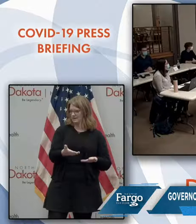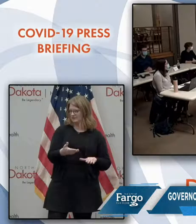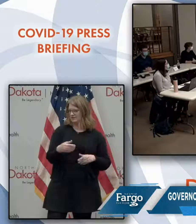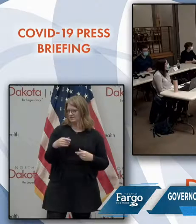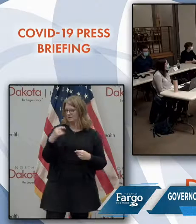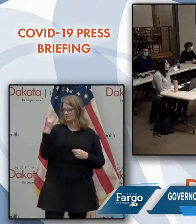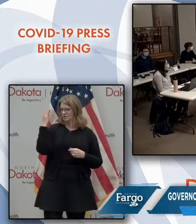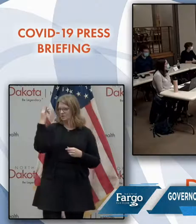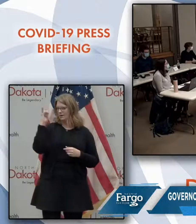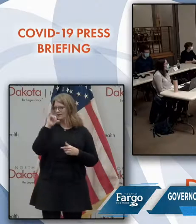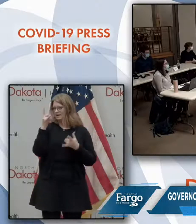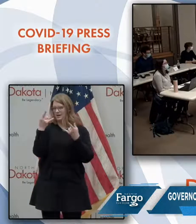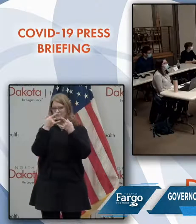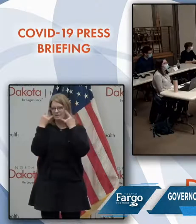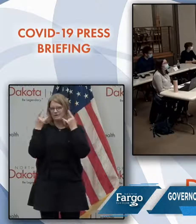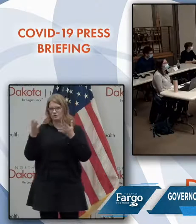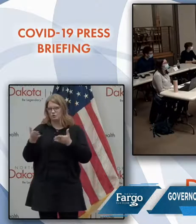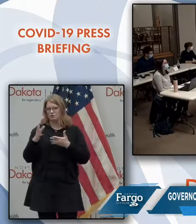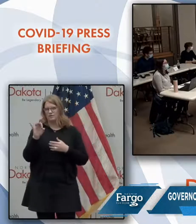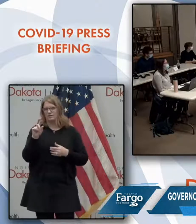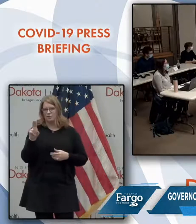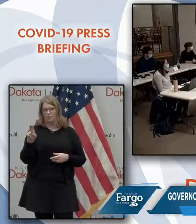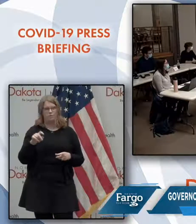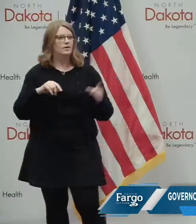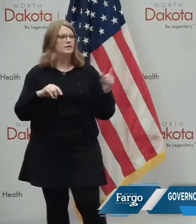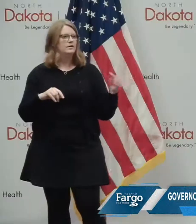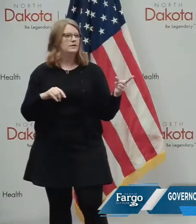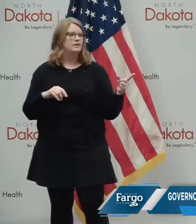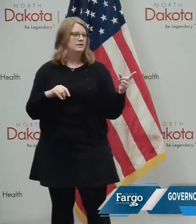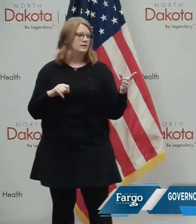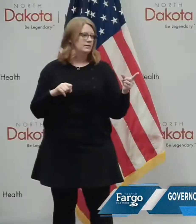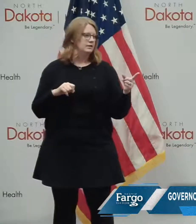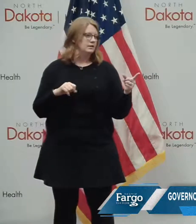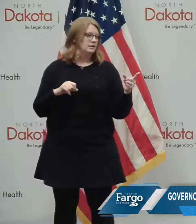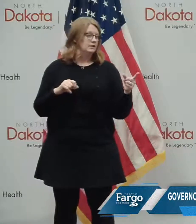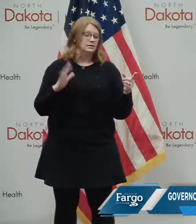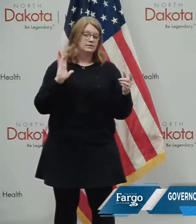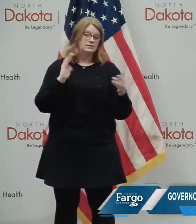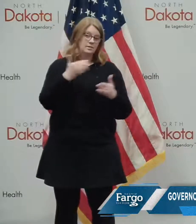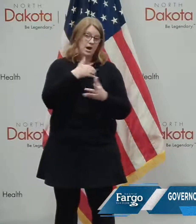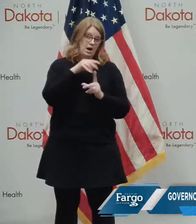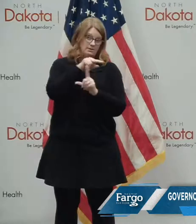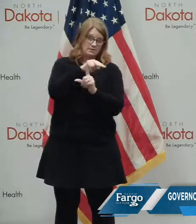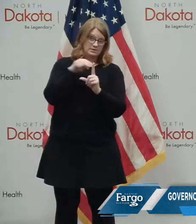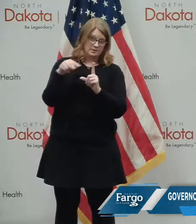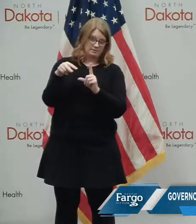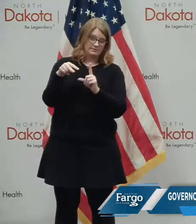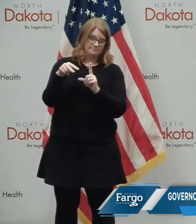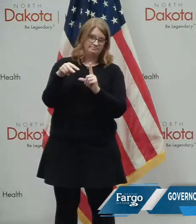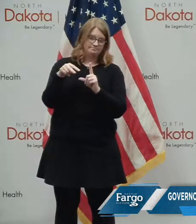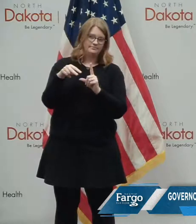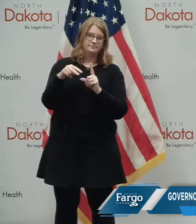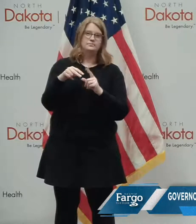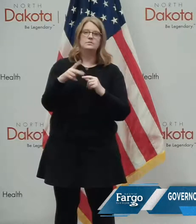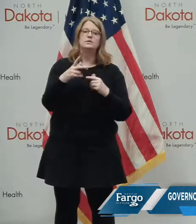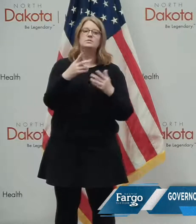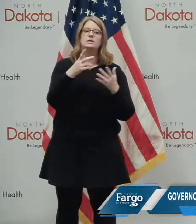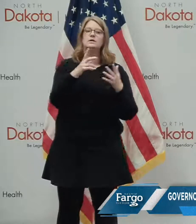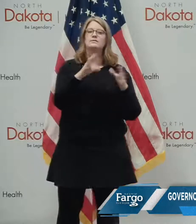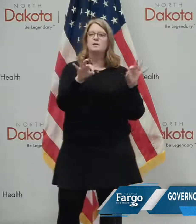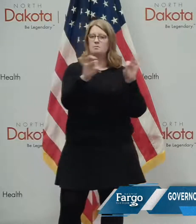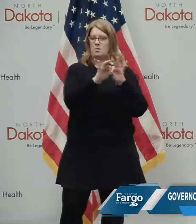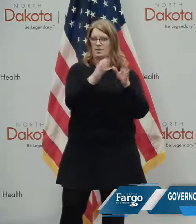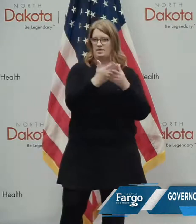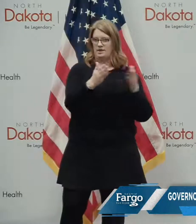aren't masks encouraged for the flu? So I think that from our perspective, we have some good tools for influenza, and we've